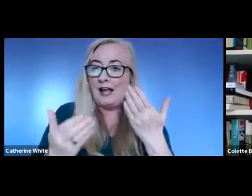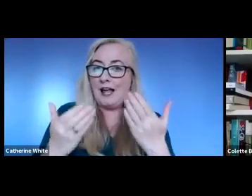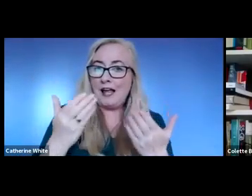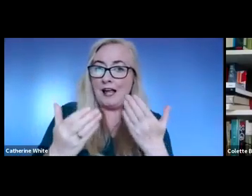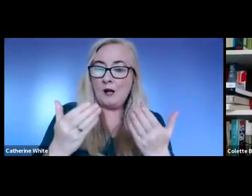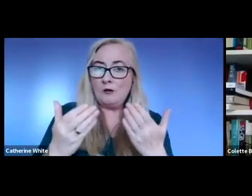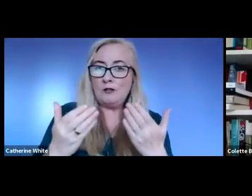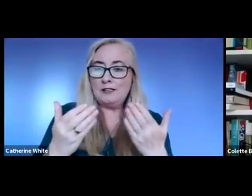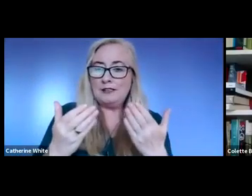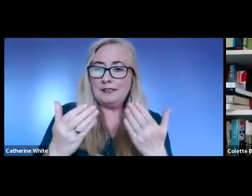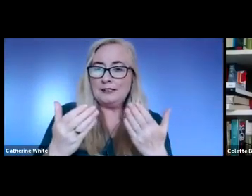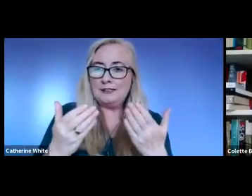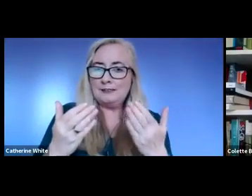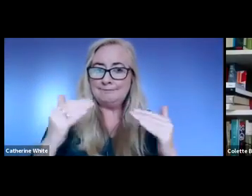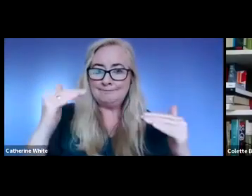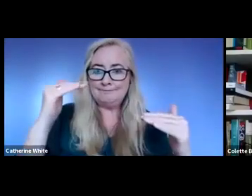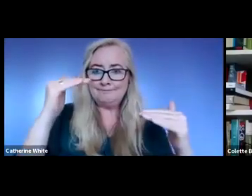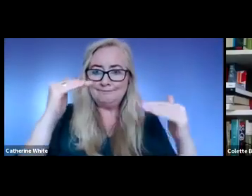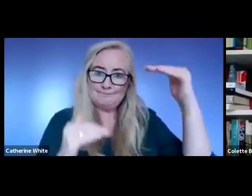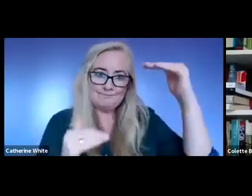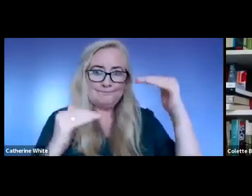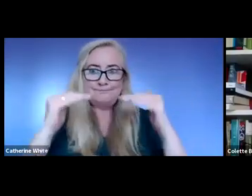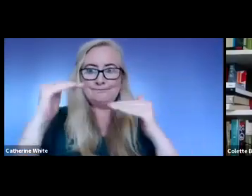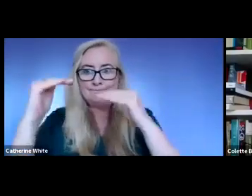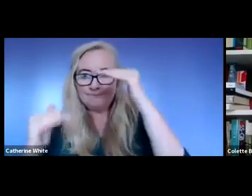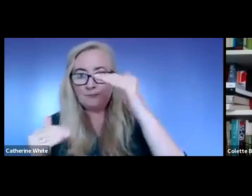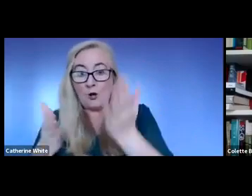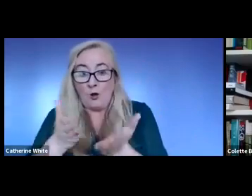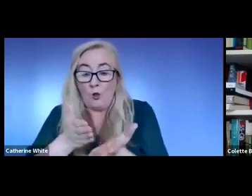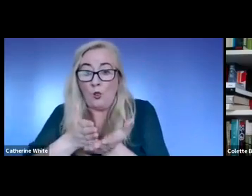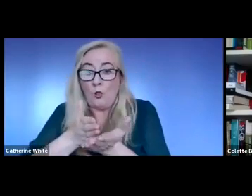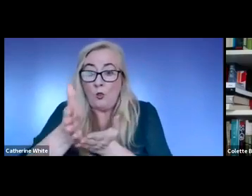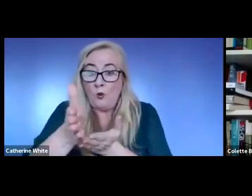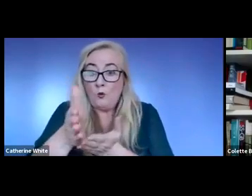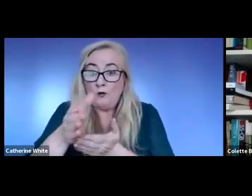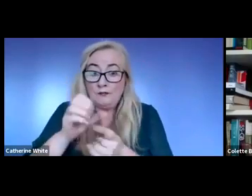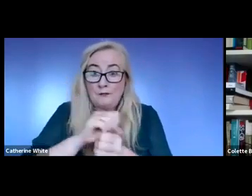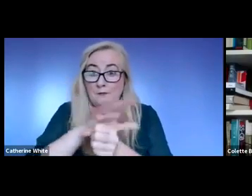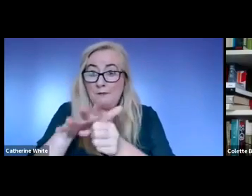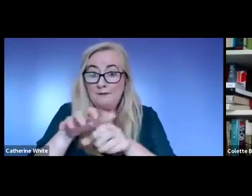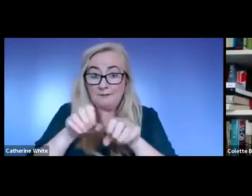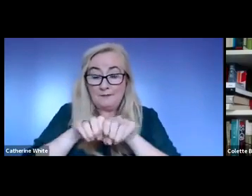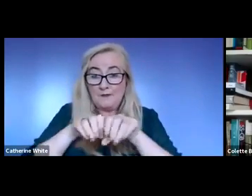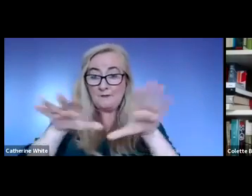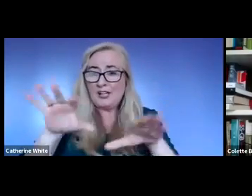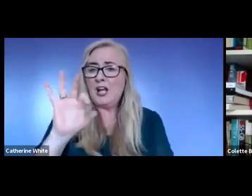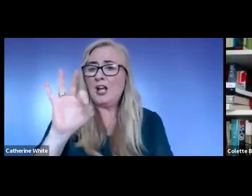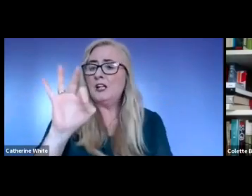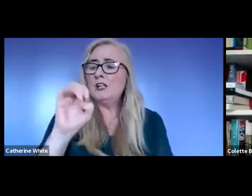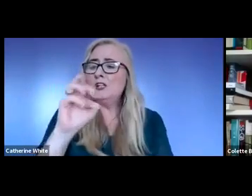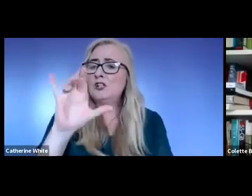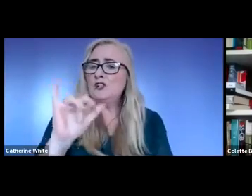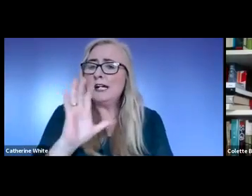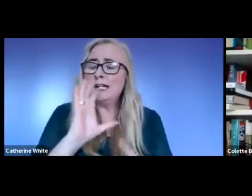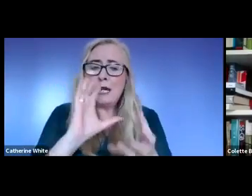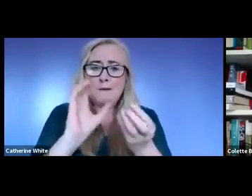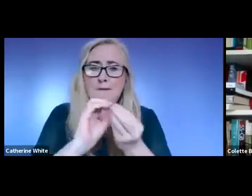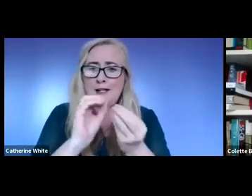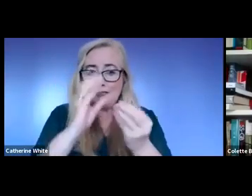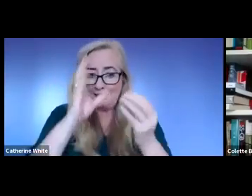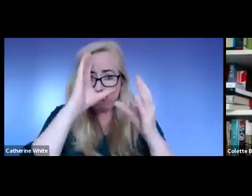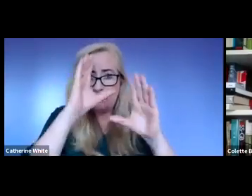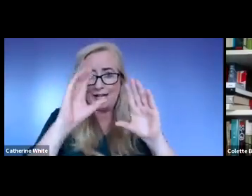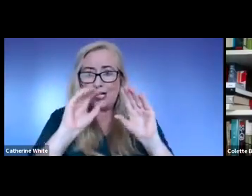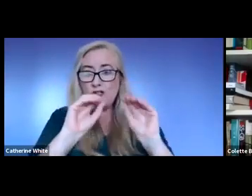great disadvantage was felt during this pandemic. Gerry spoke in relation to education during